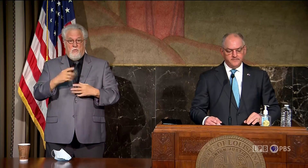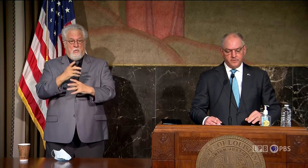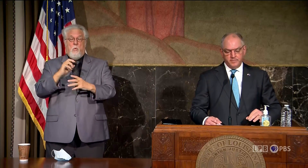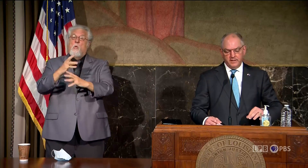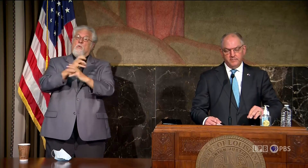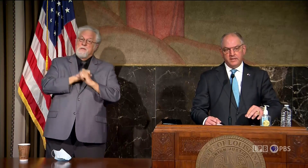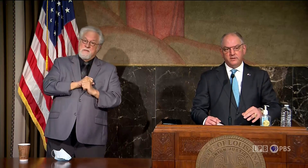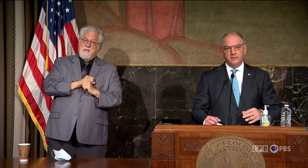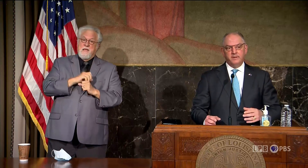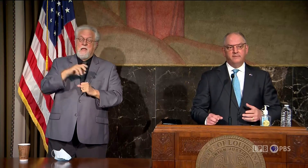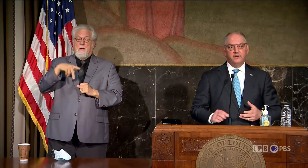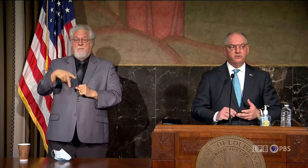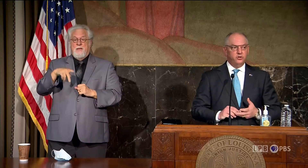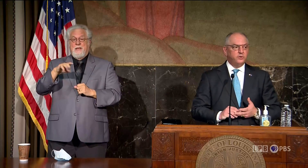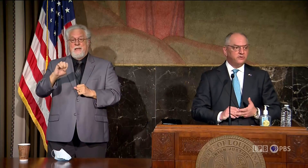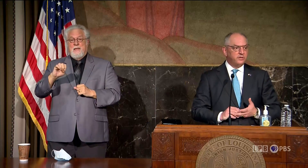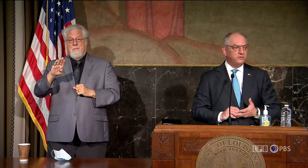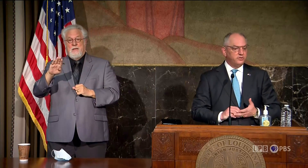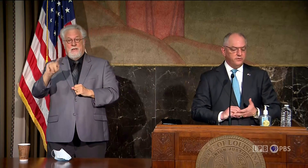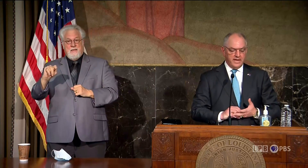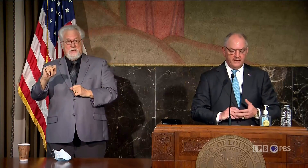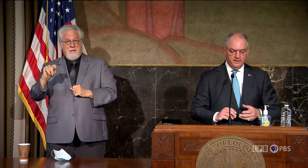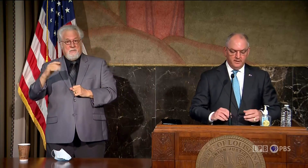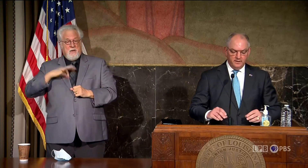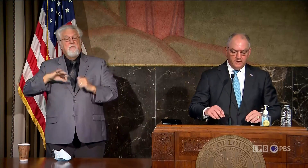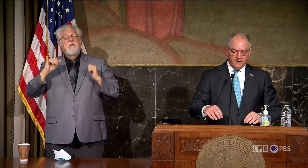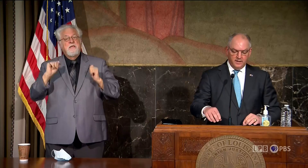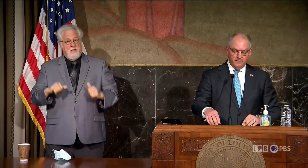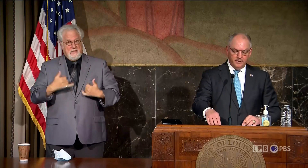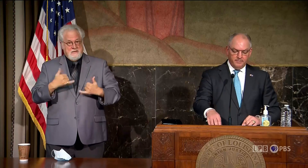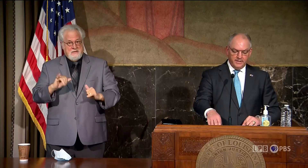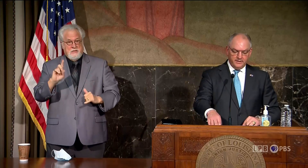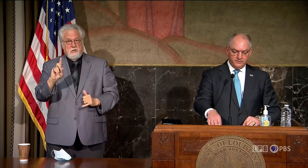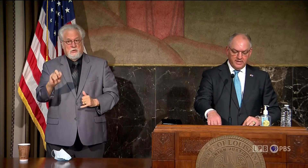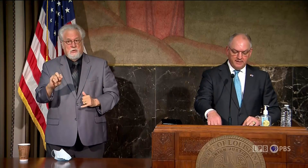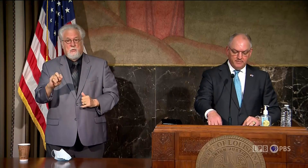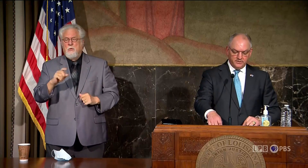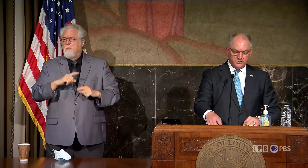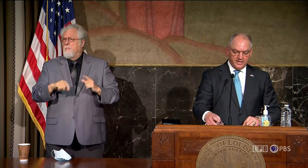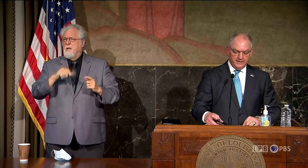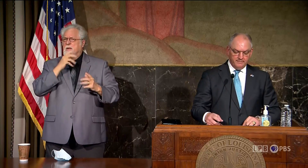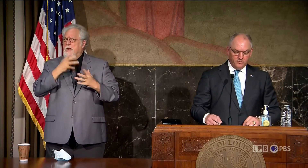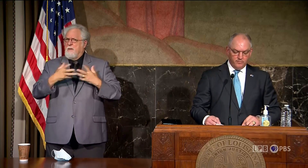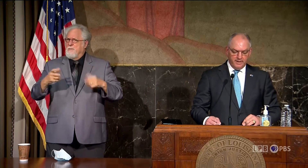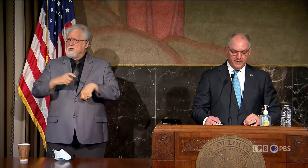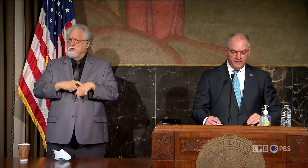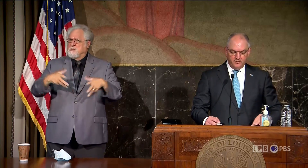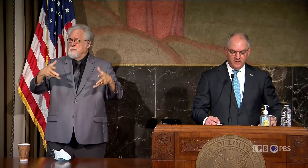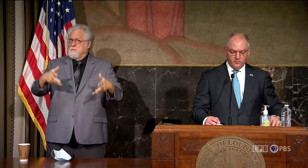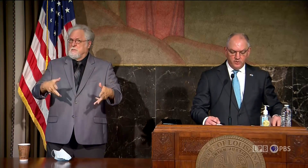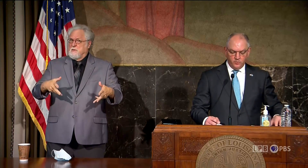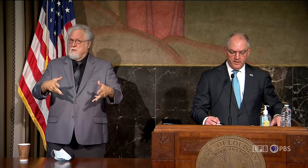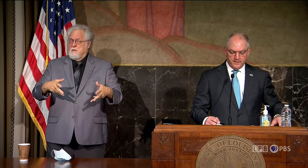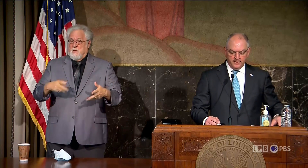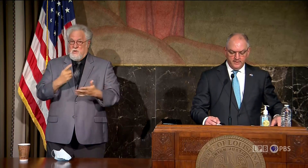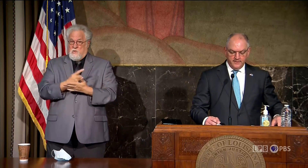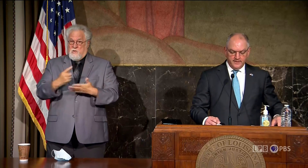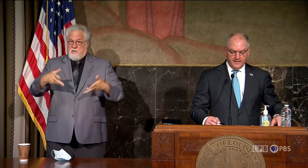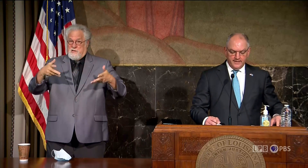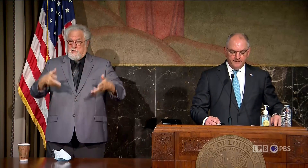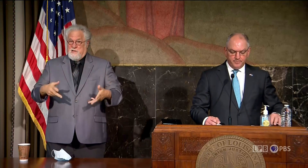received PEBT benefits, you can still do that. But there's not much time remaining, only 1